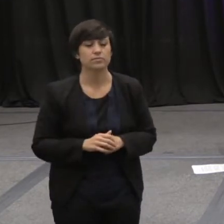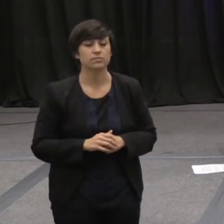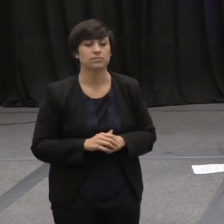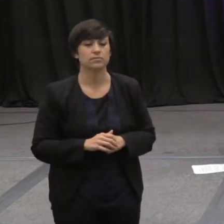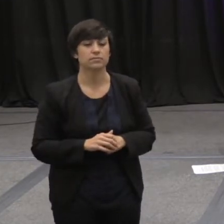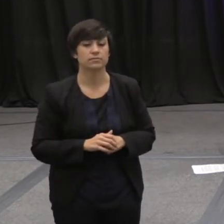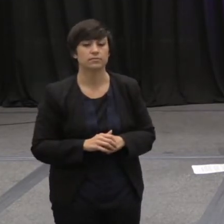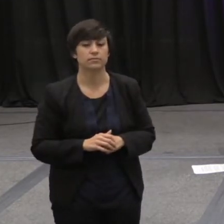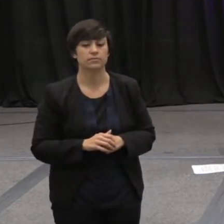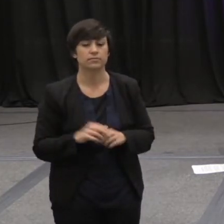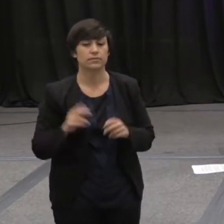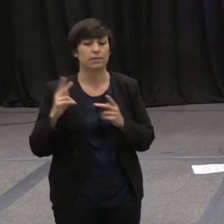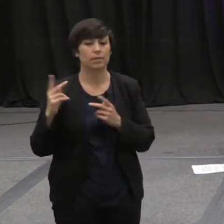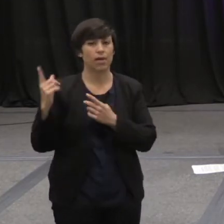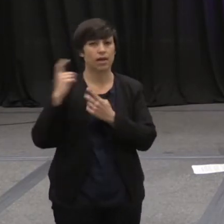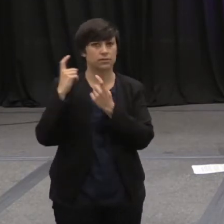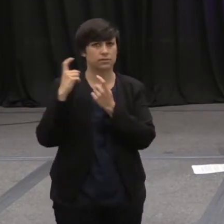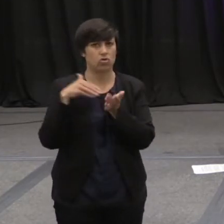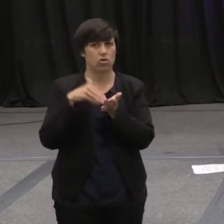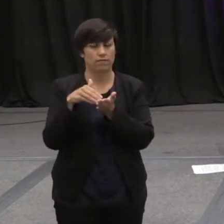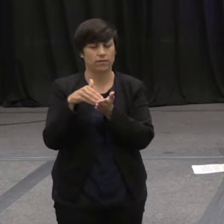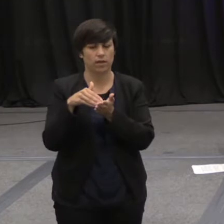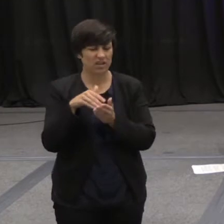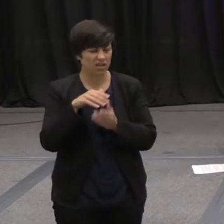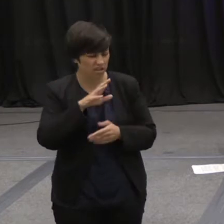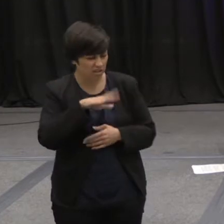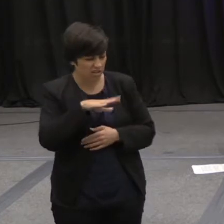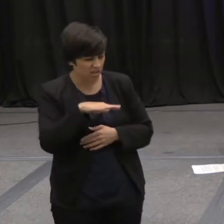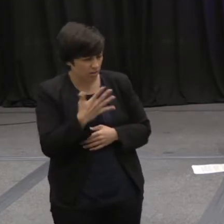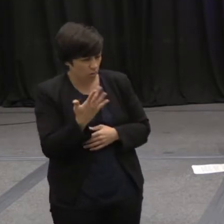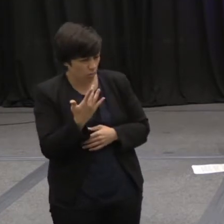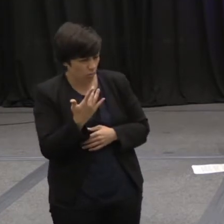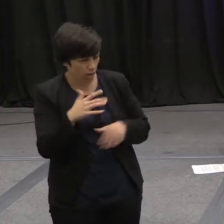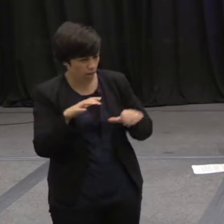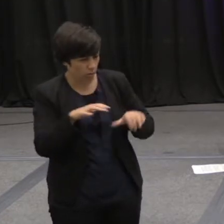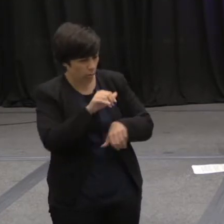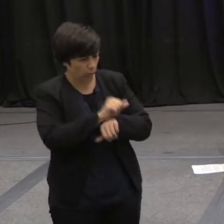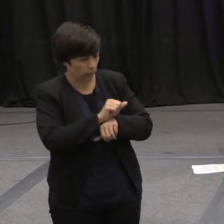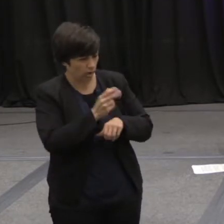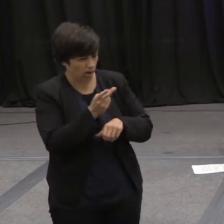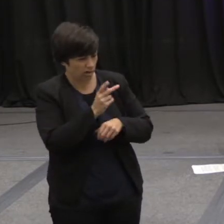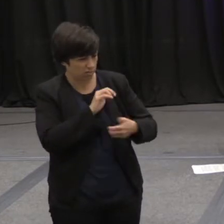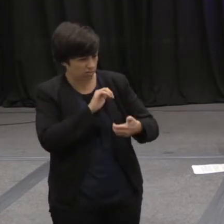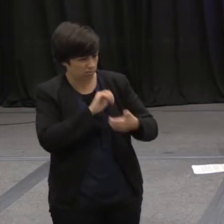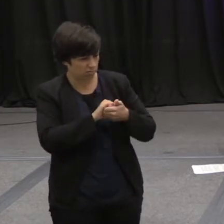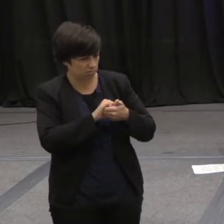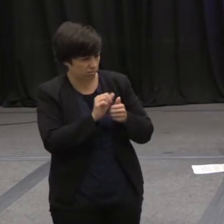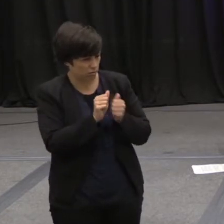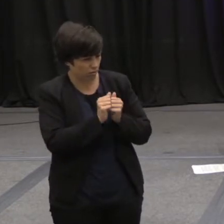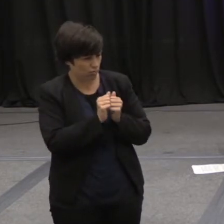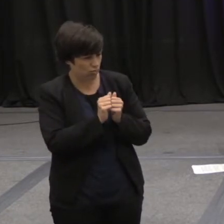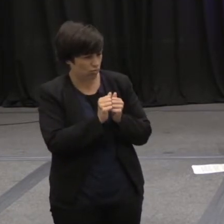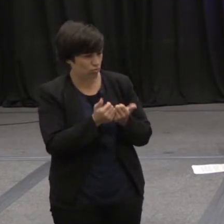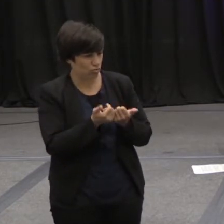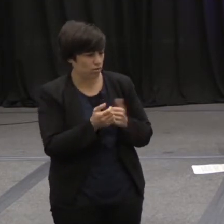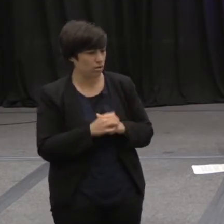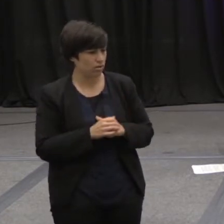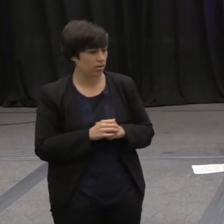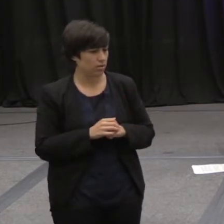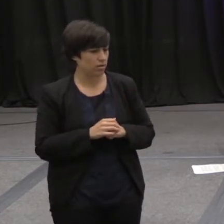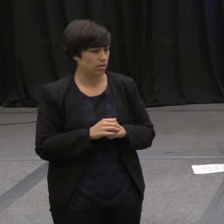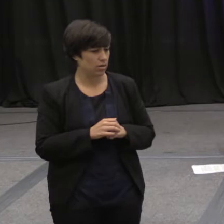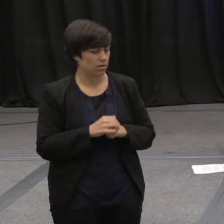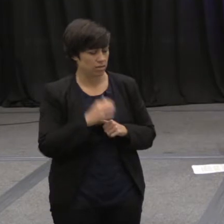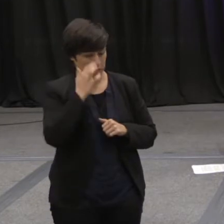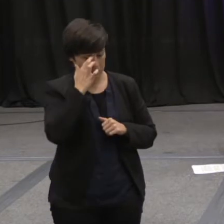what I get asked a lot, well, why are we doing this work together? Because, you know, you know